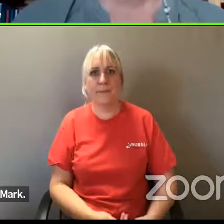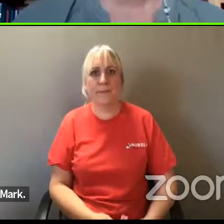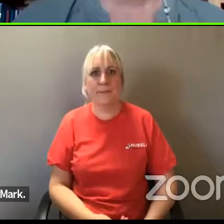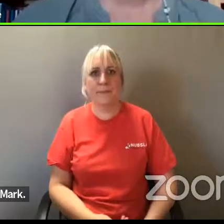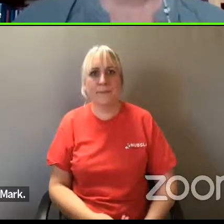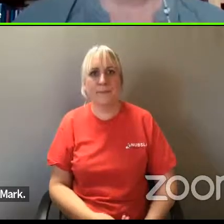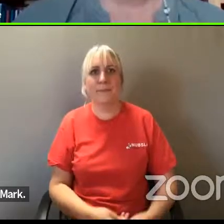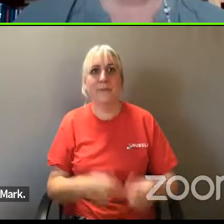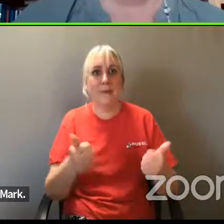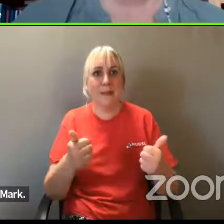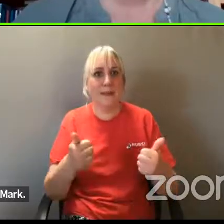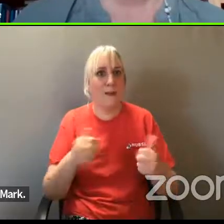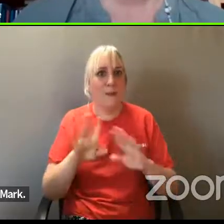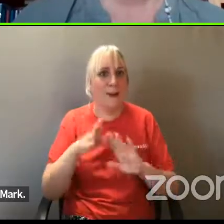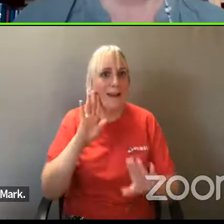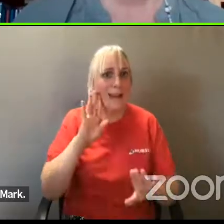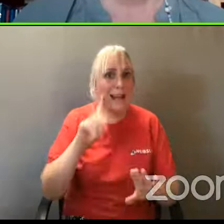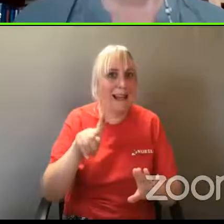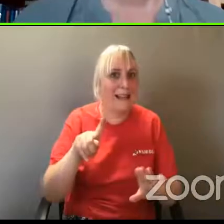You're muted.